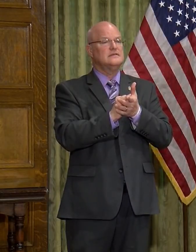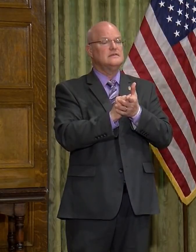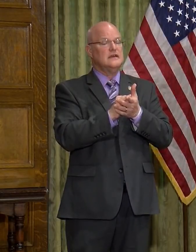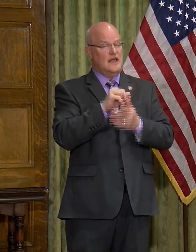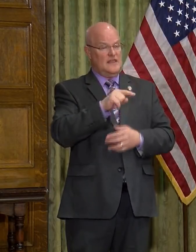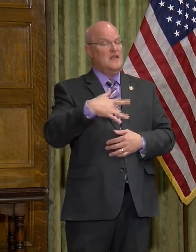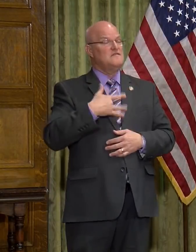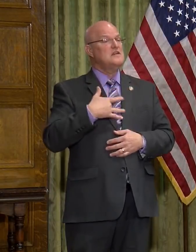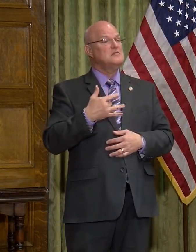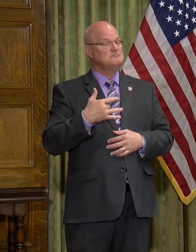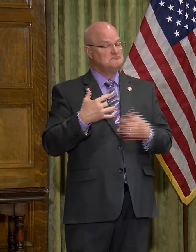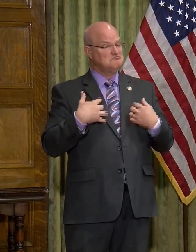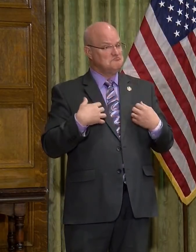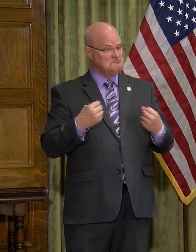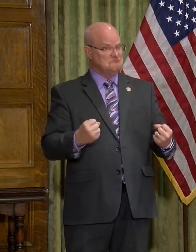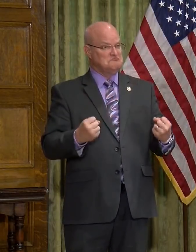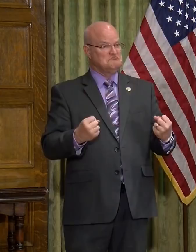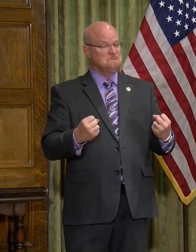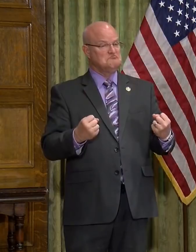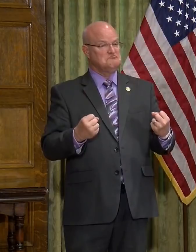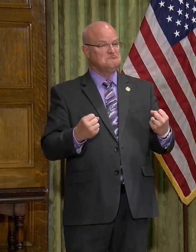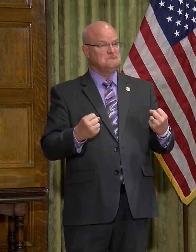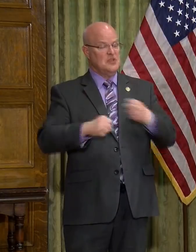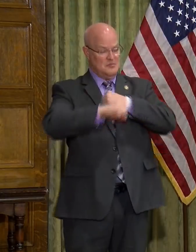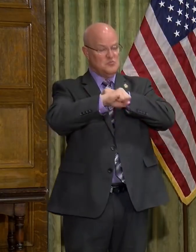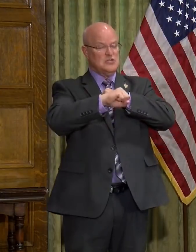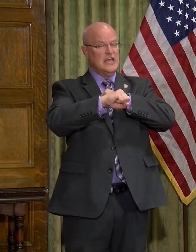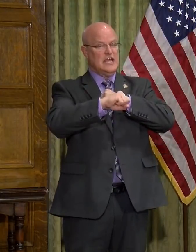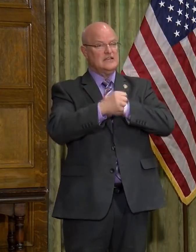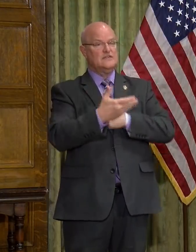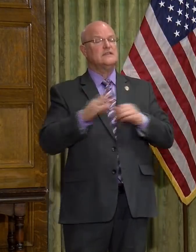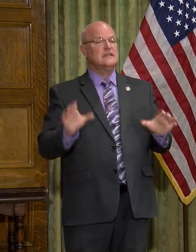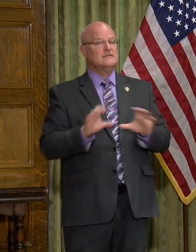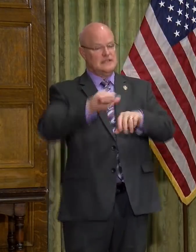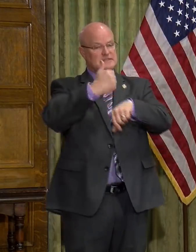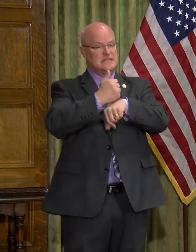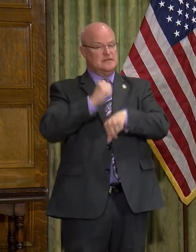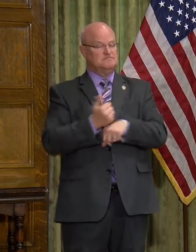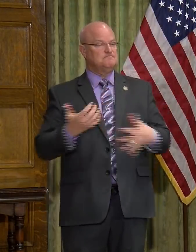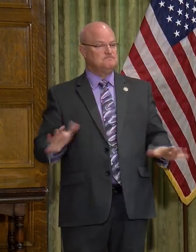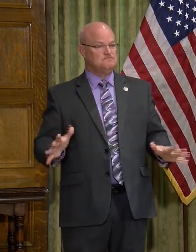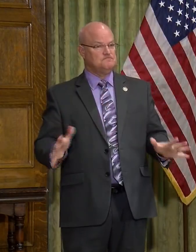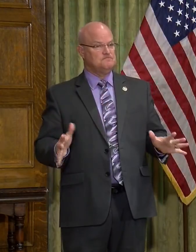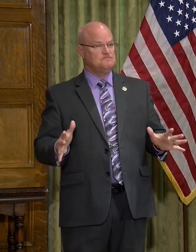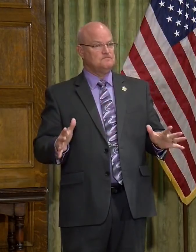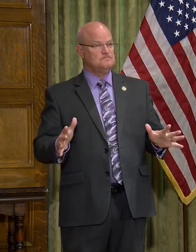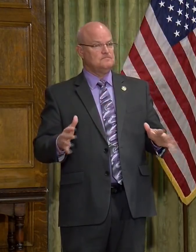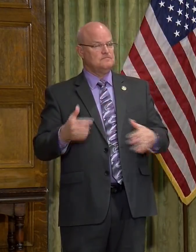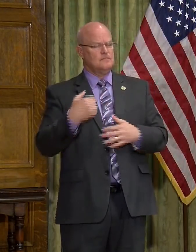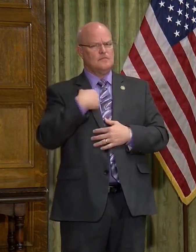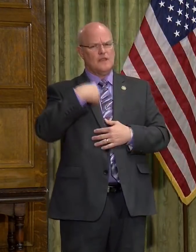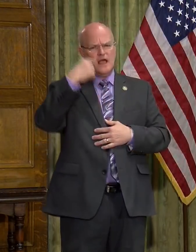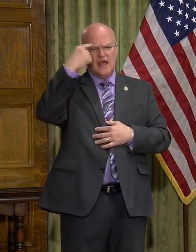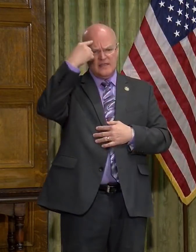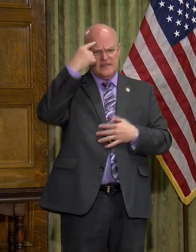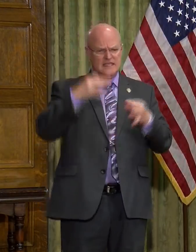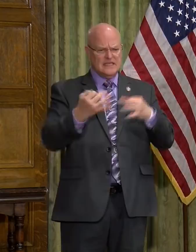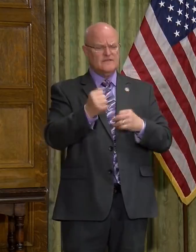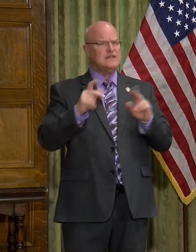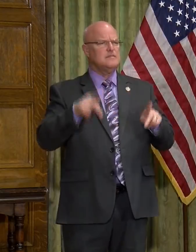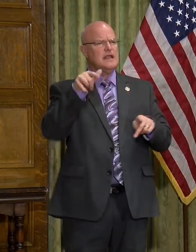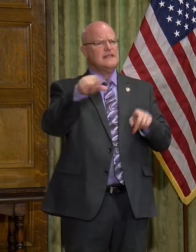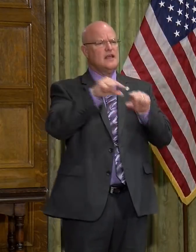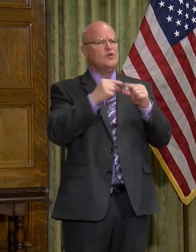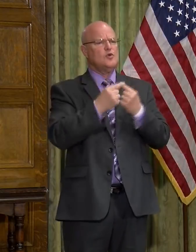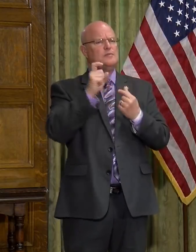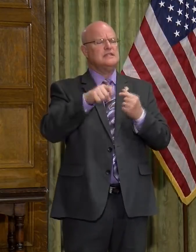they feel comfortable in the protective measures they have in place. I think, if anybody in that